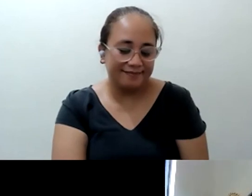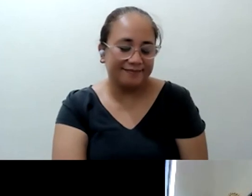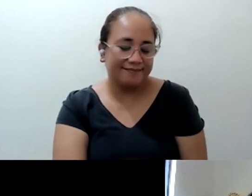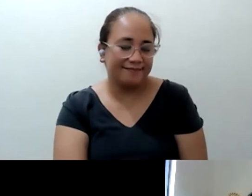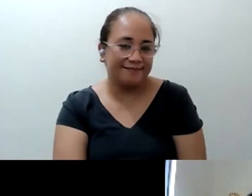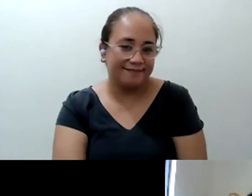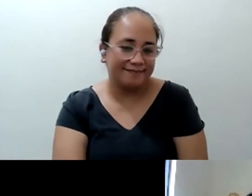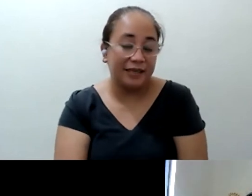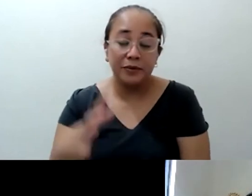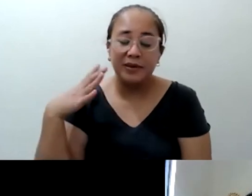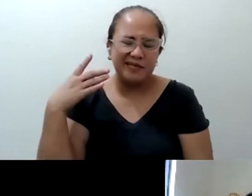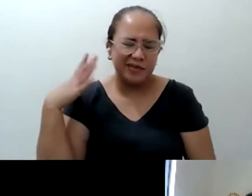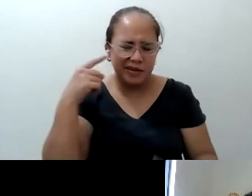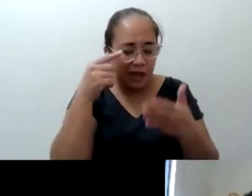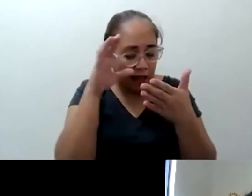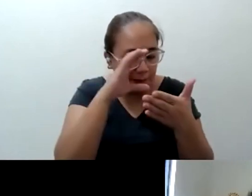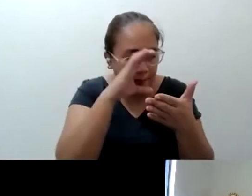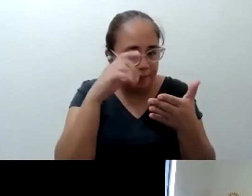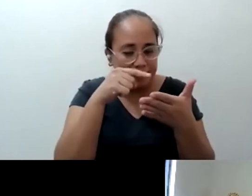Let me just look here for a second.